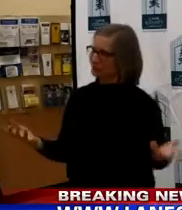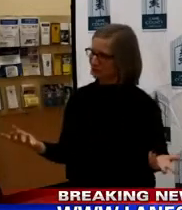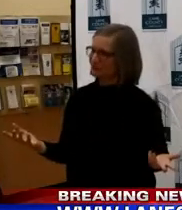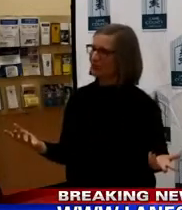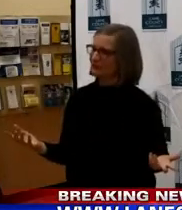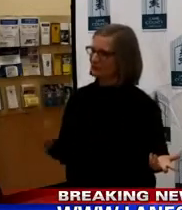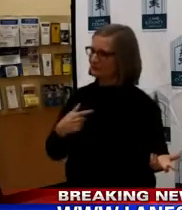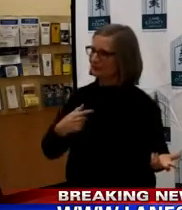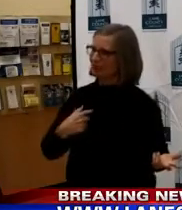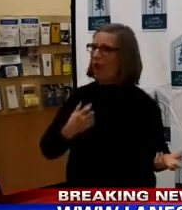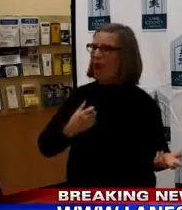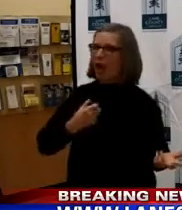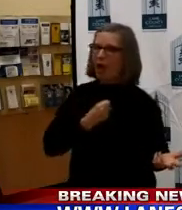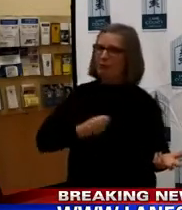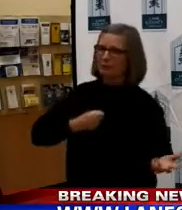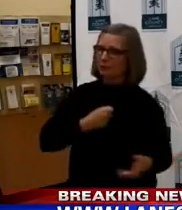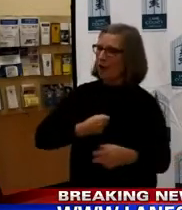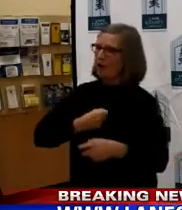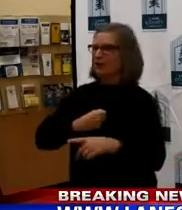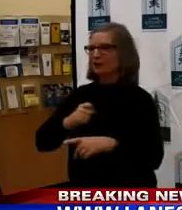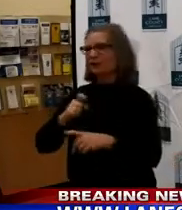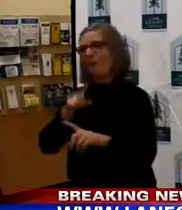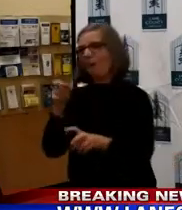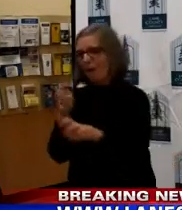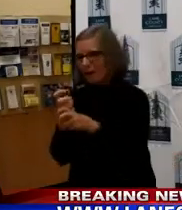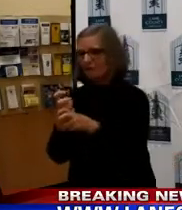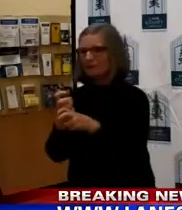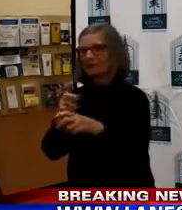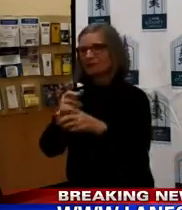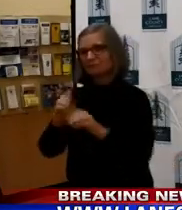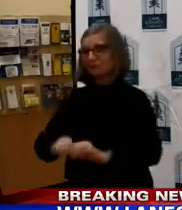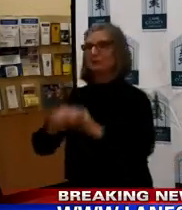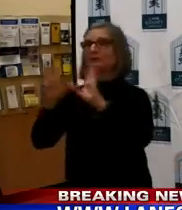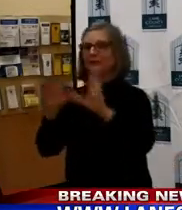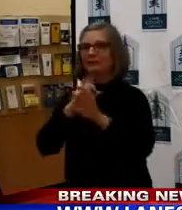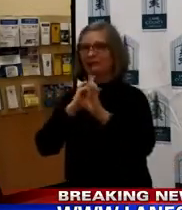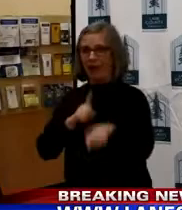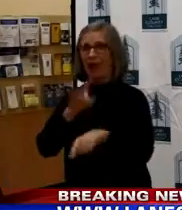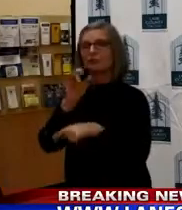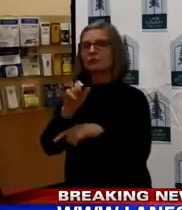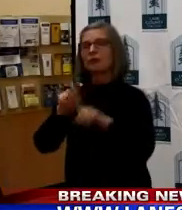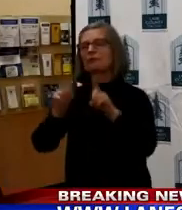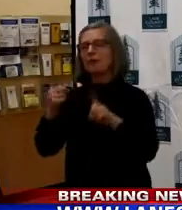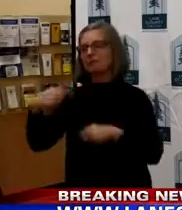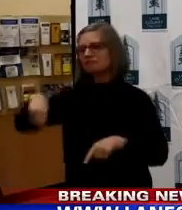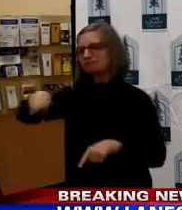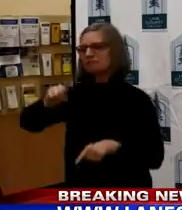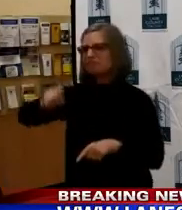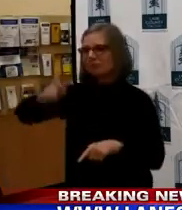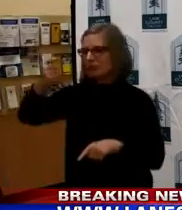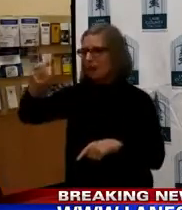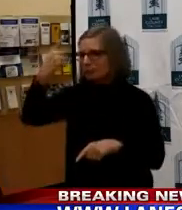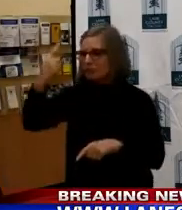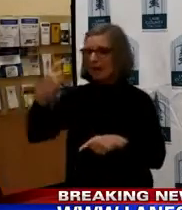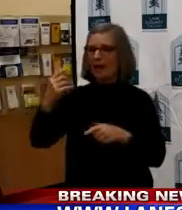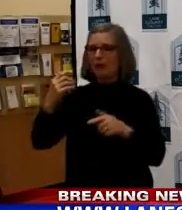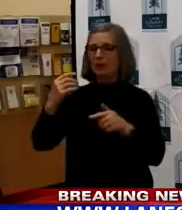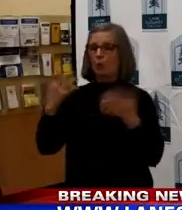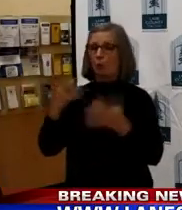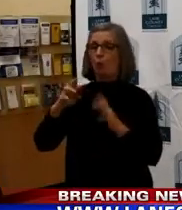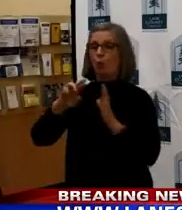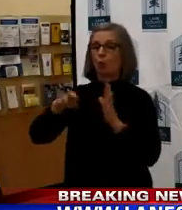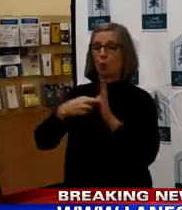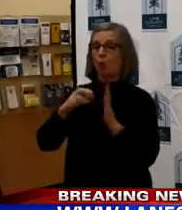it clear what role public health plays in this and how testing is still working within our community. So at this point, the